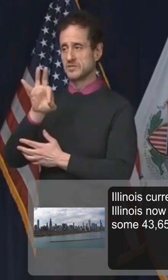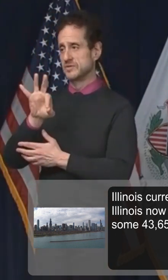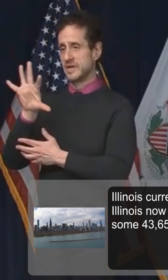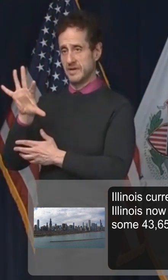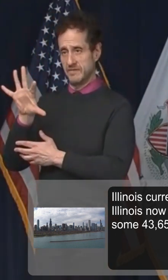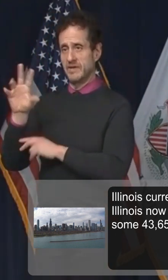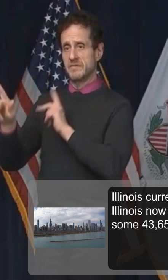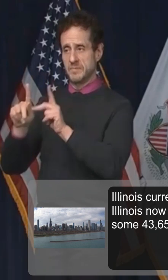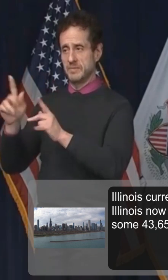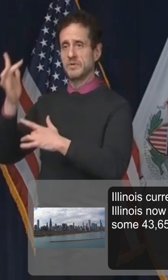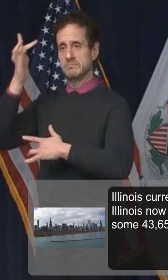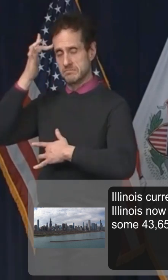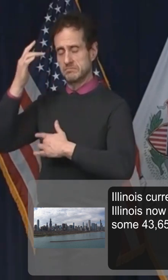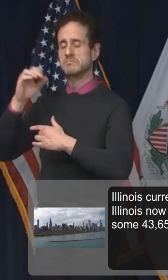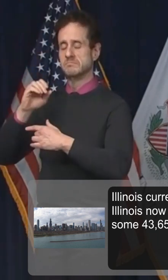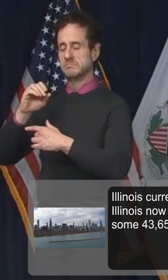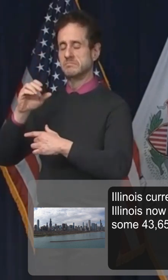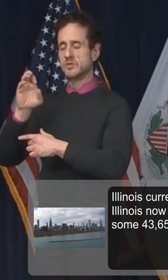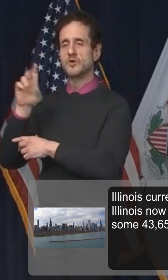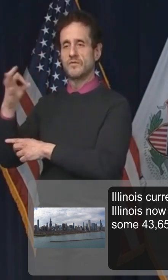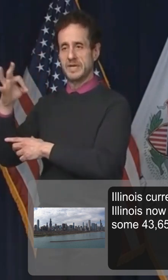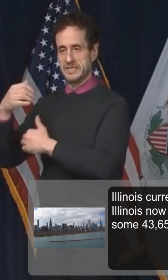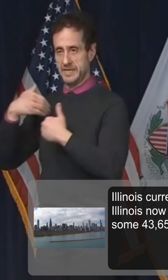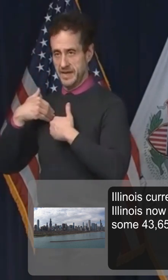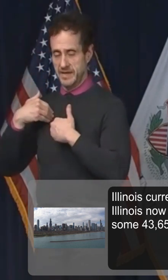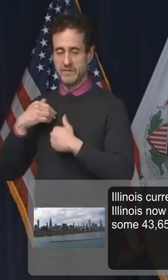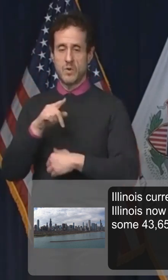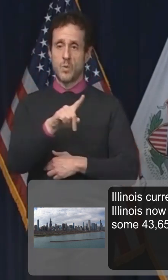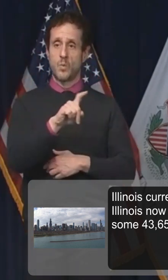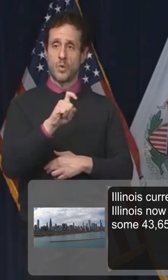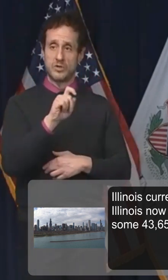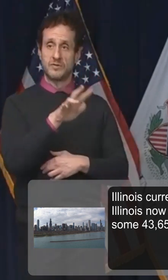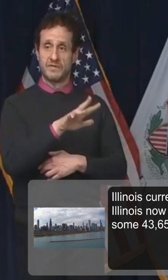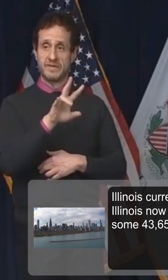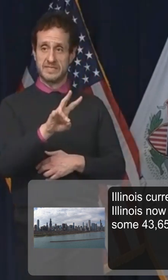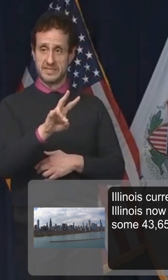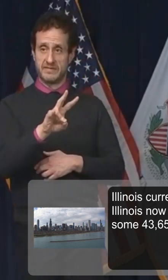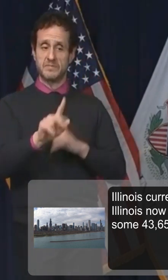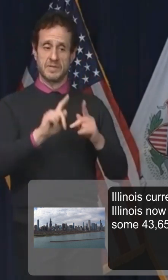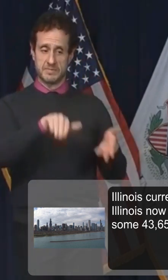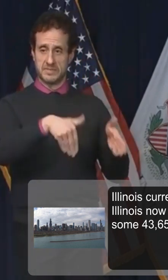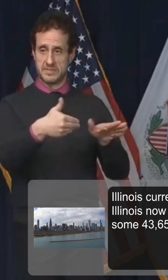7,695 cases and 157 lives lost.